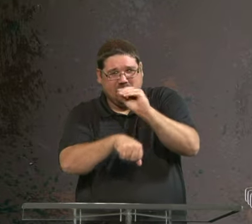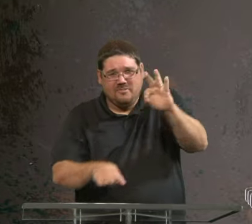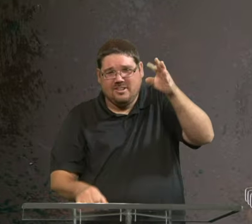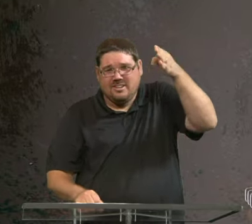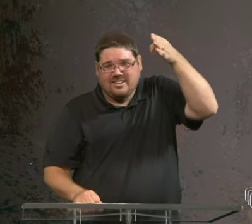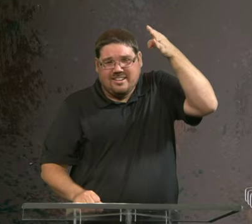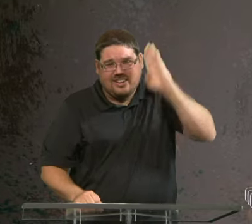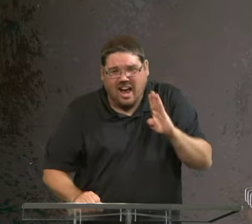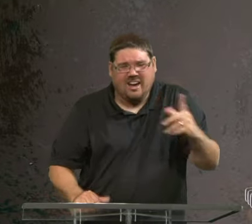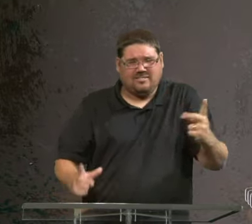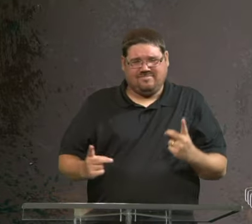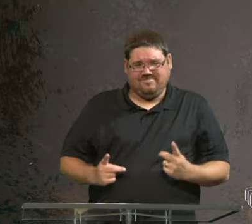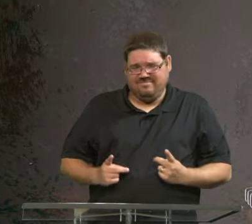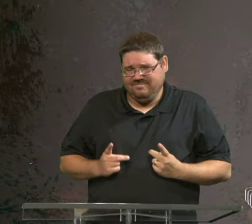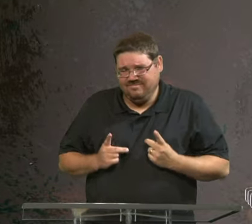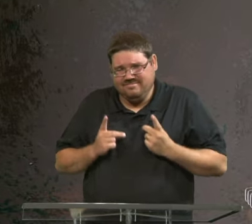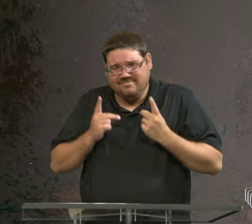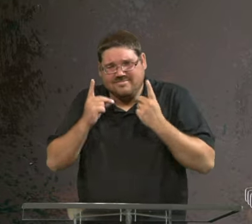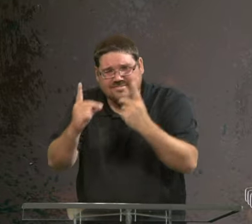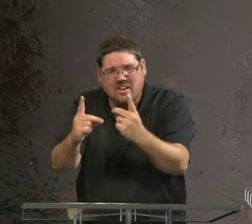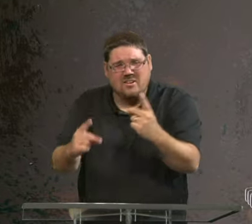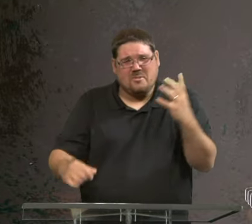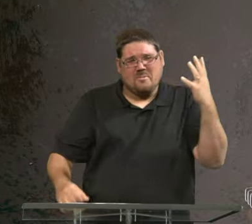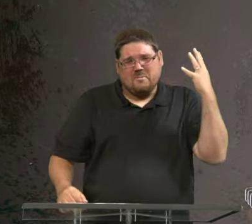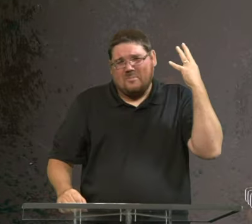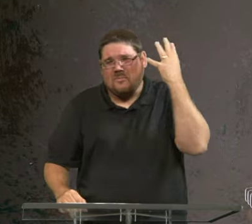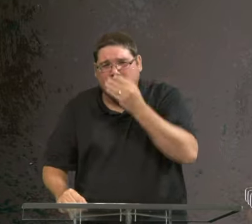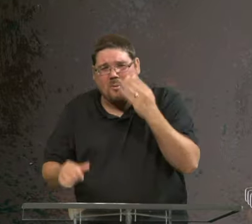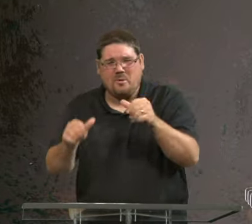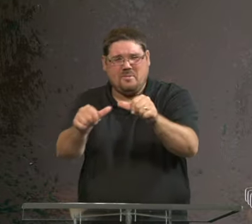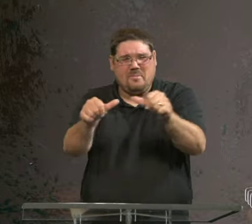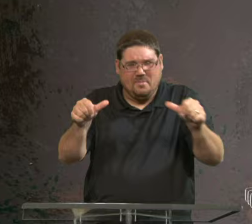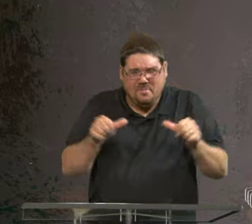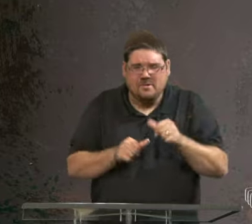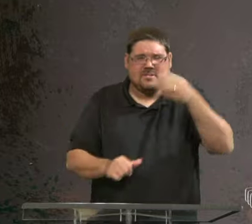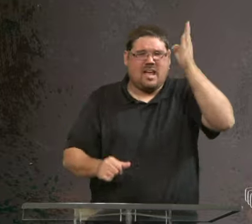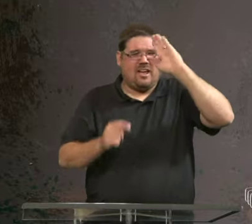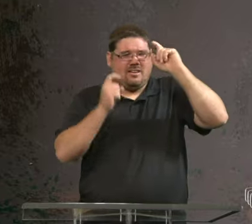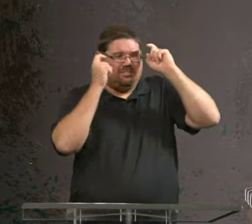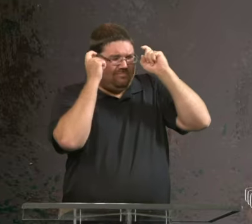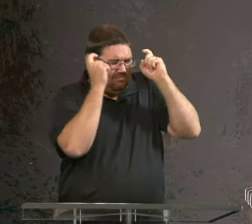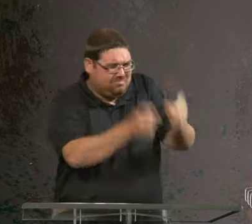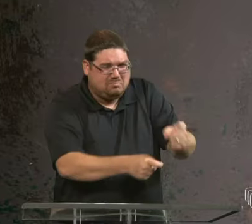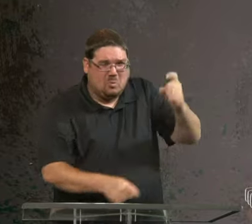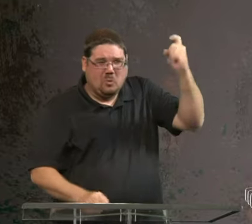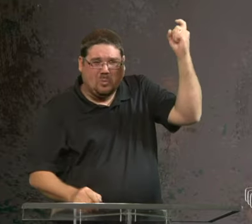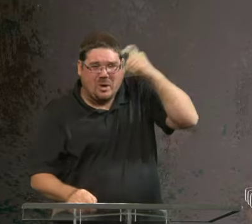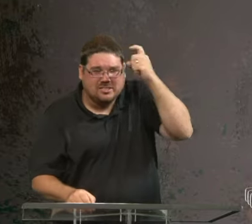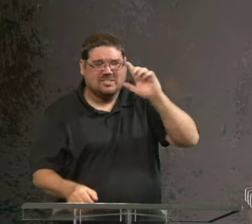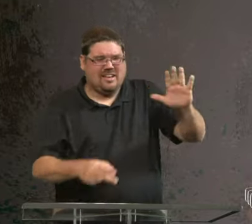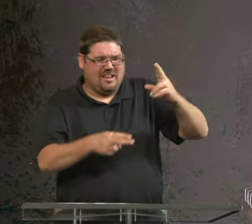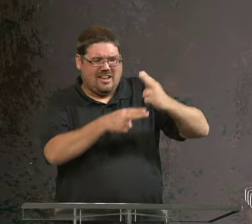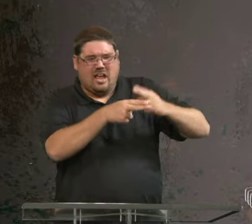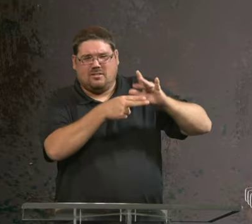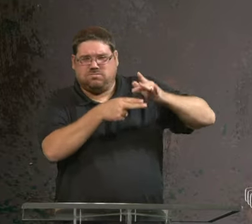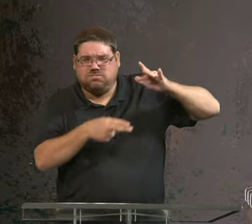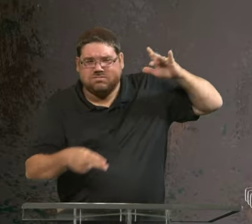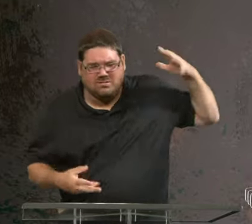King Solomon who built a temple for God. He dedicated this beautiful area that God had given. God